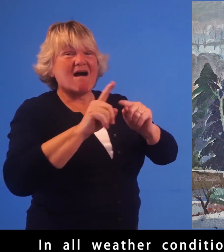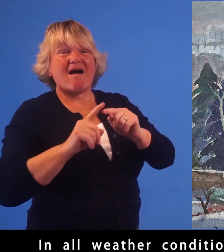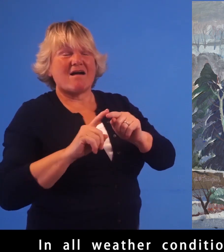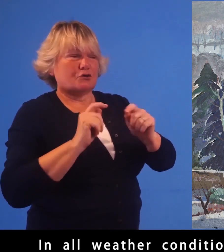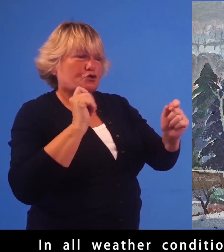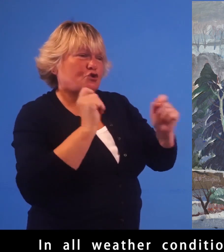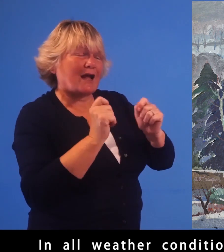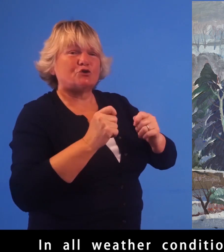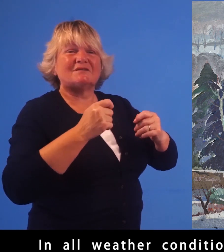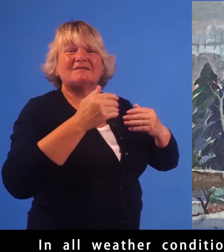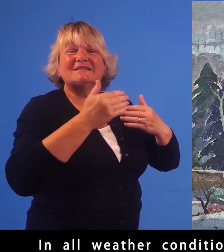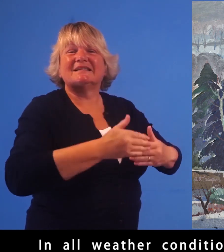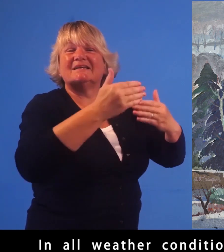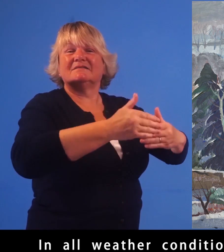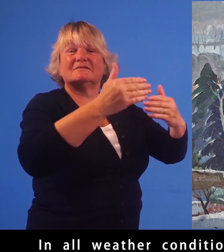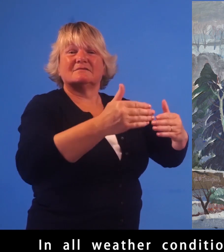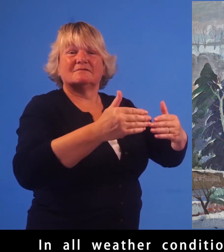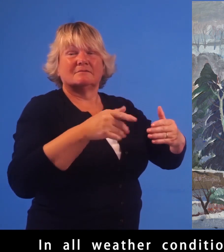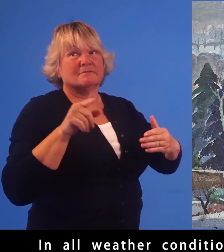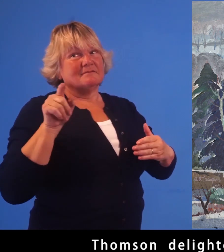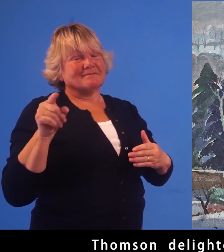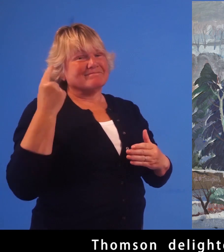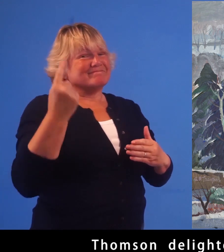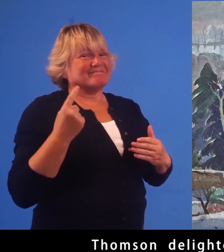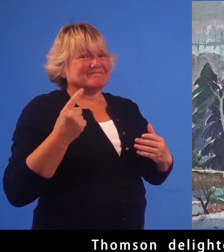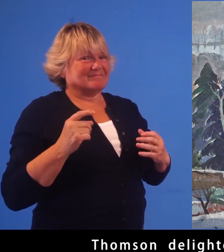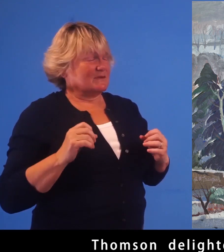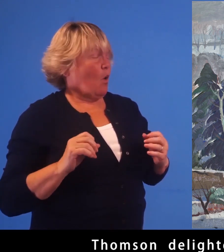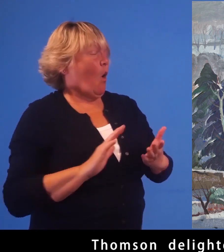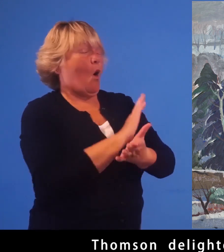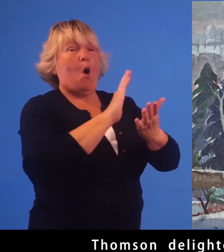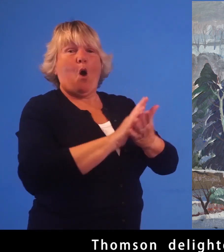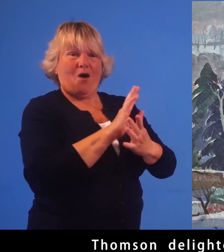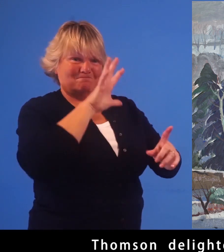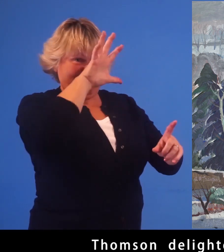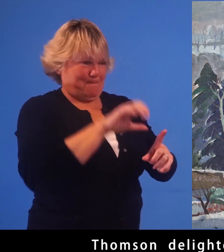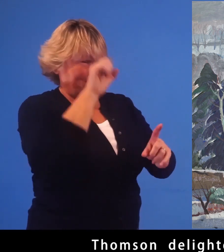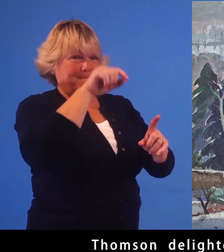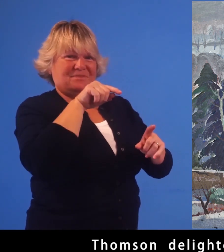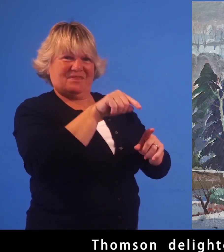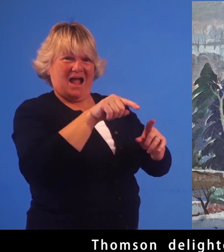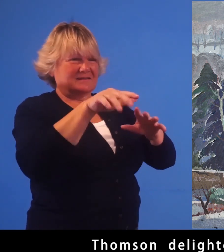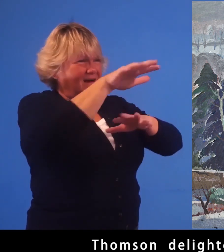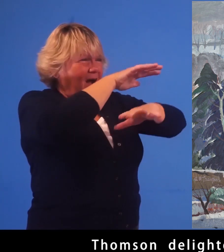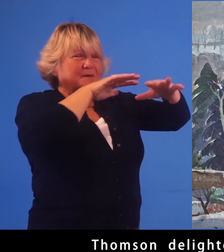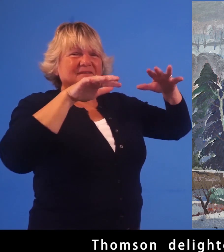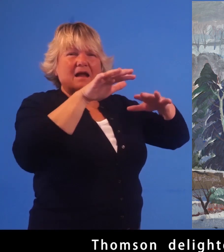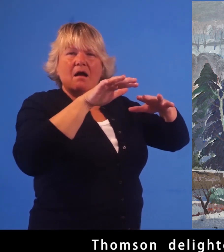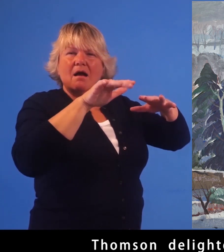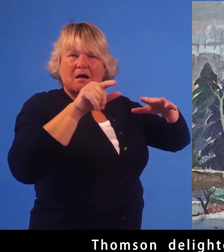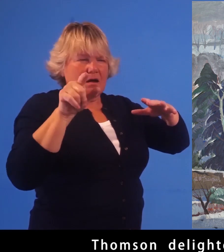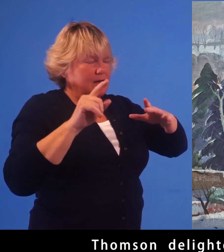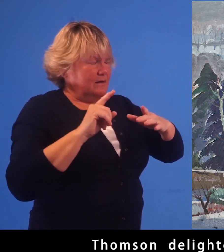In all weather conditions and changing seasons, Thomson delighted in capturing the atmosphere of his